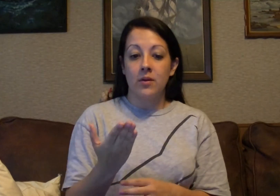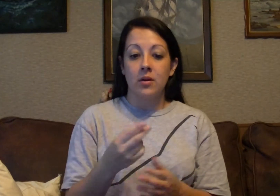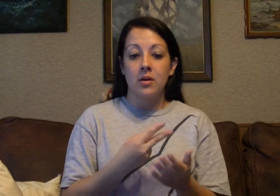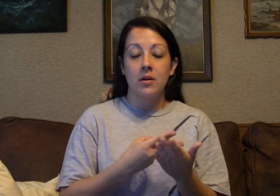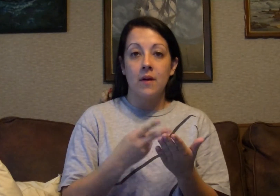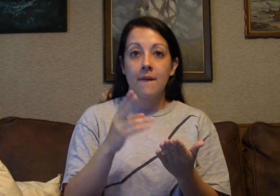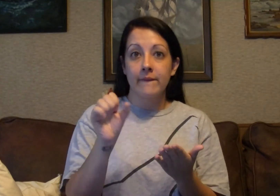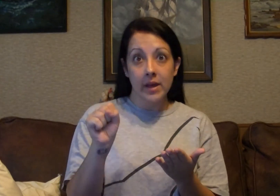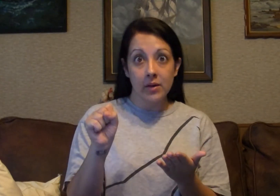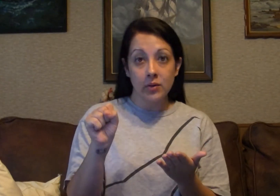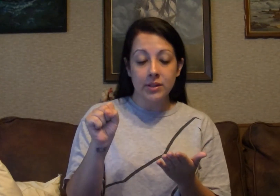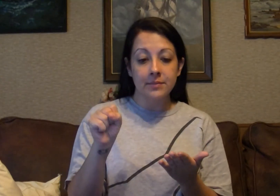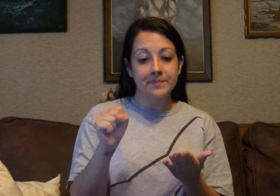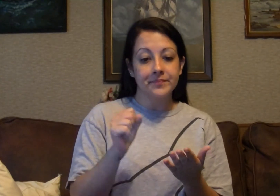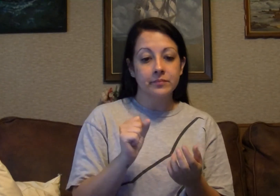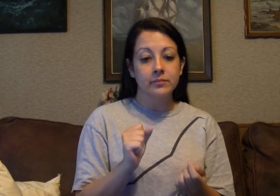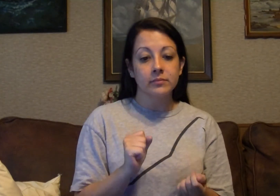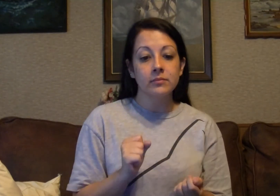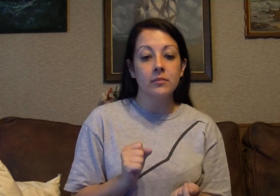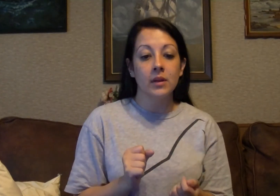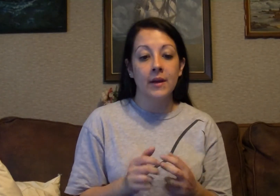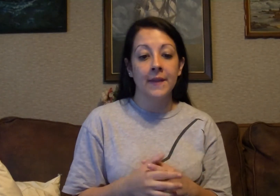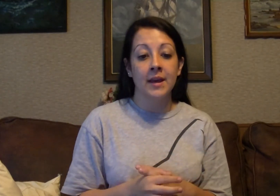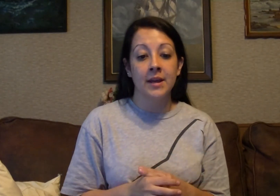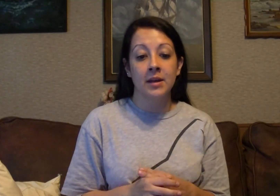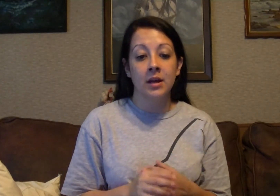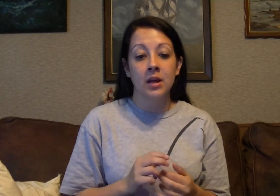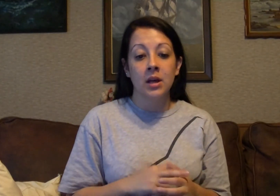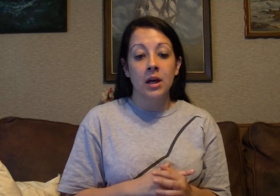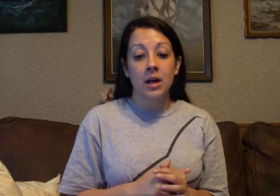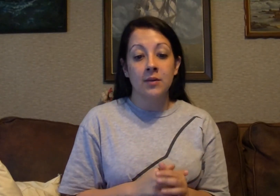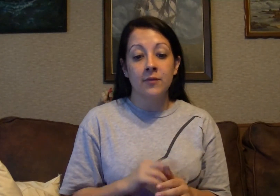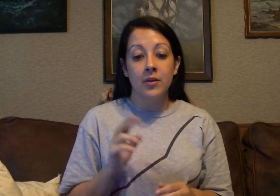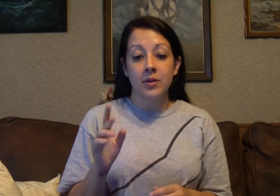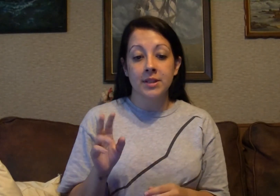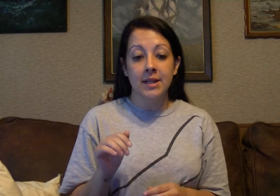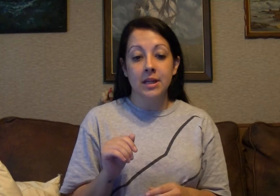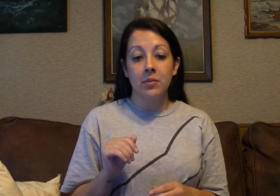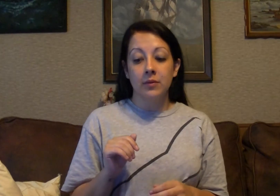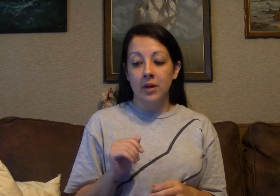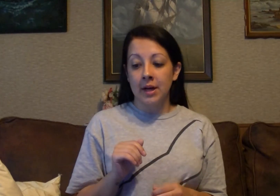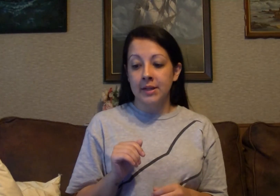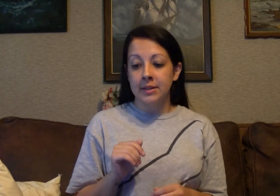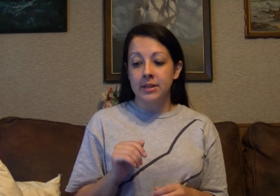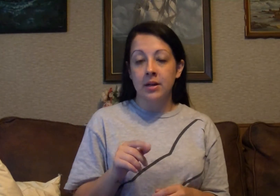never fails. And then for those last couple of lines,